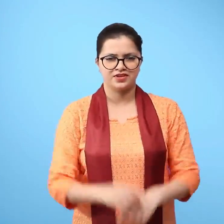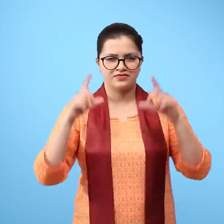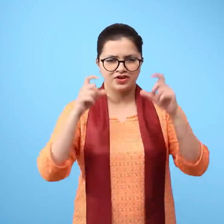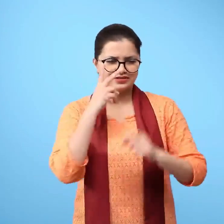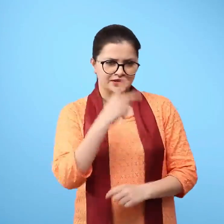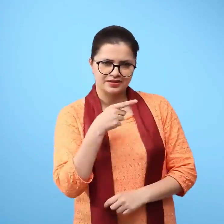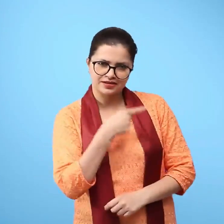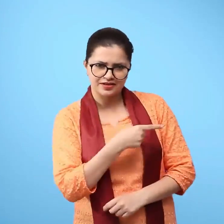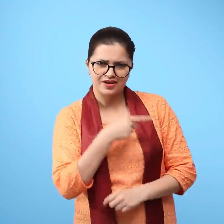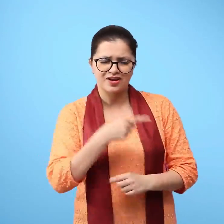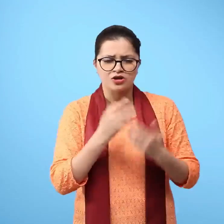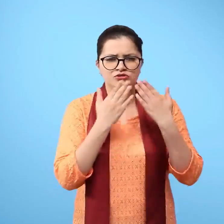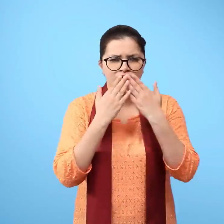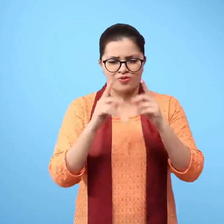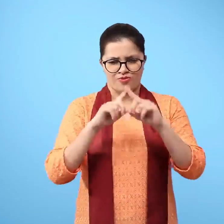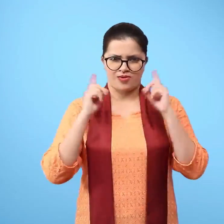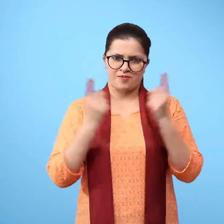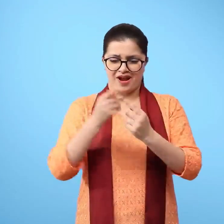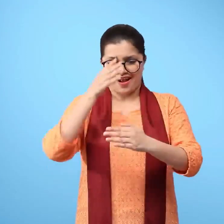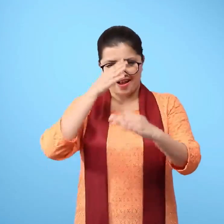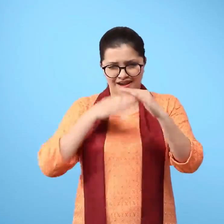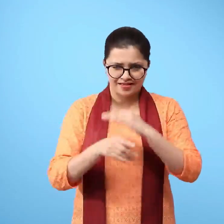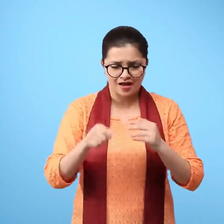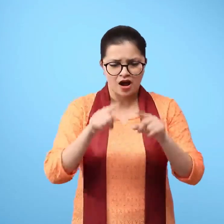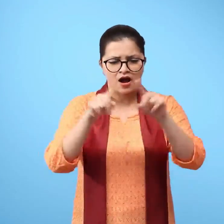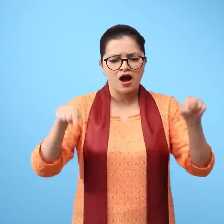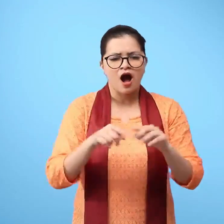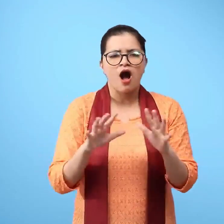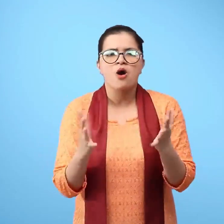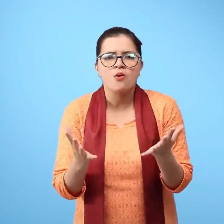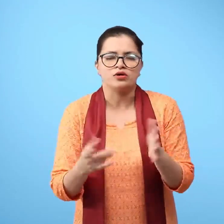which represent a classroom in Ashi's school.